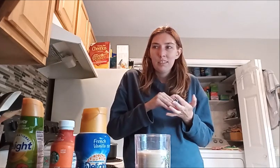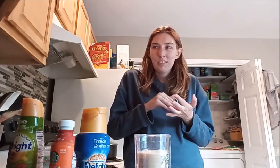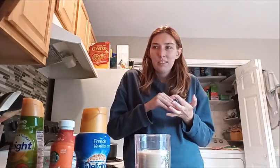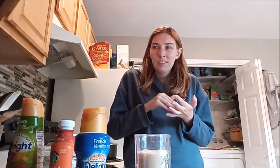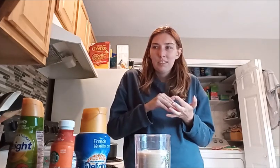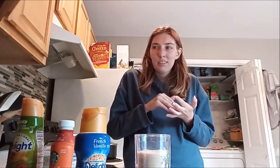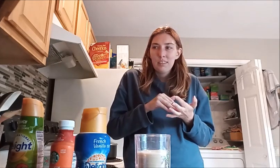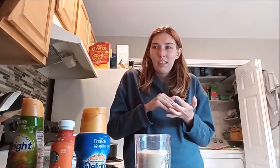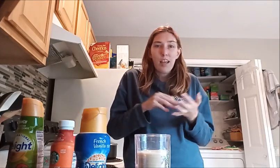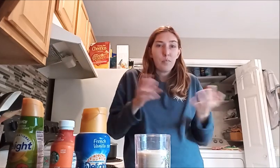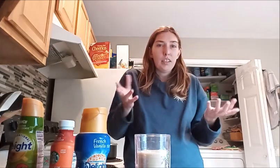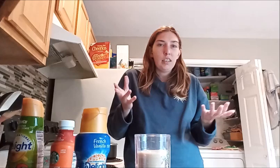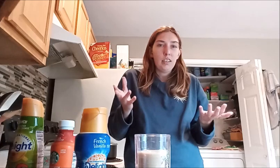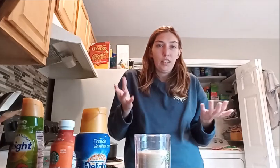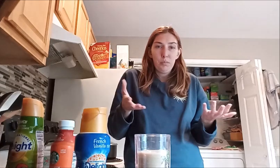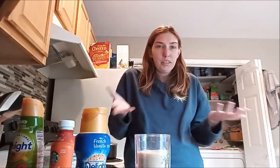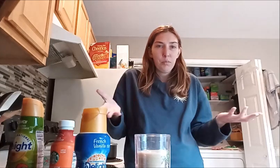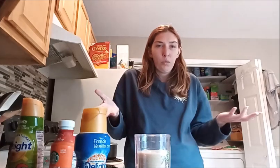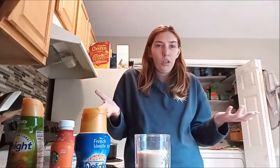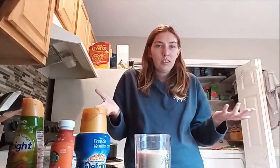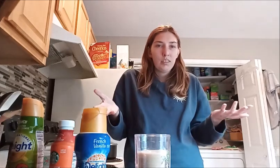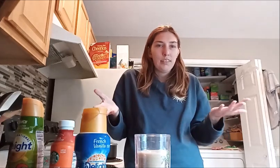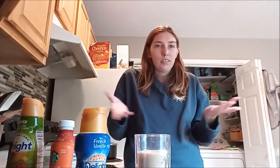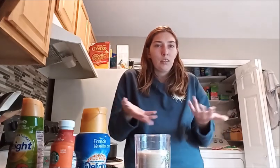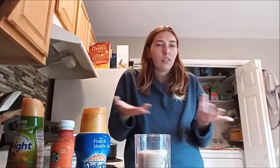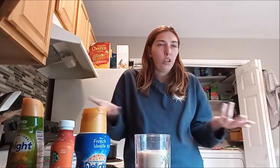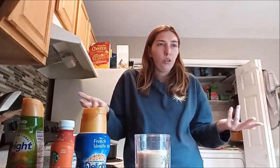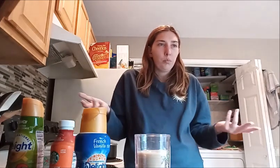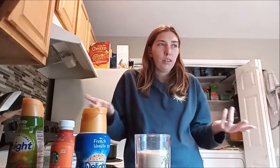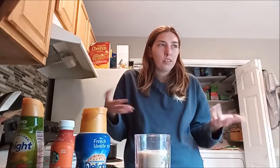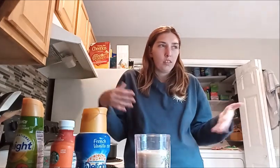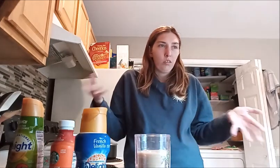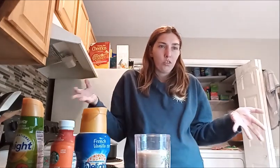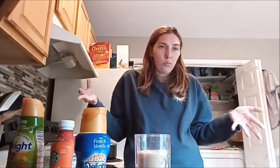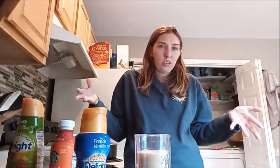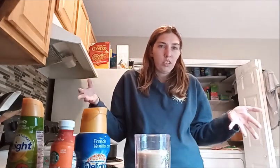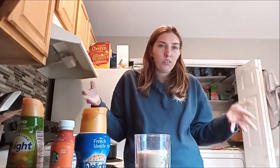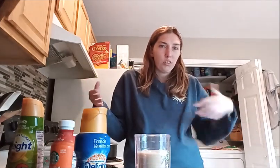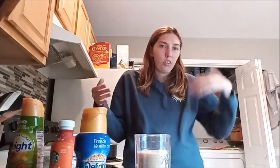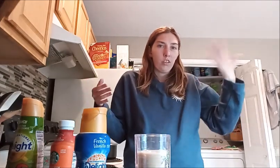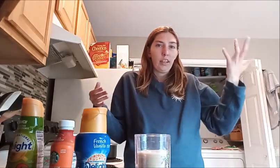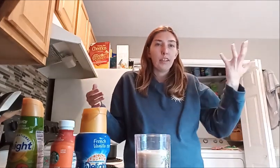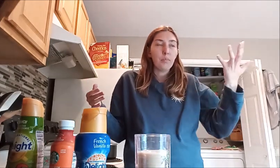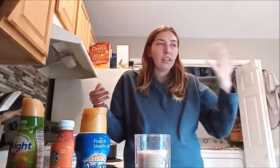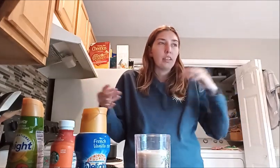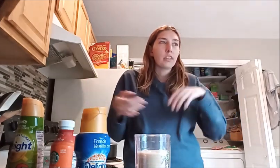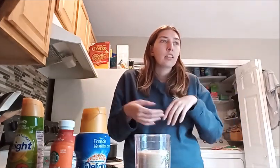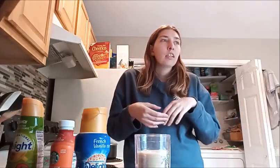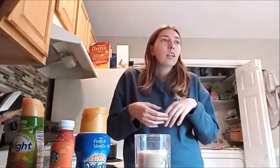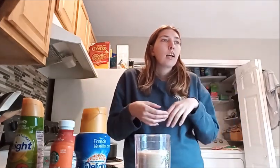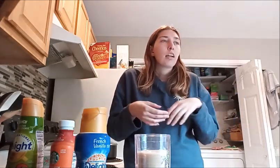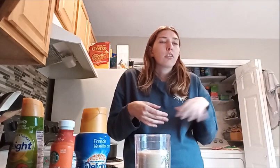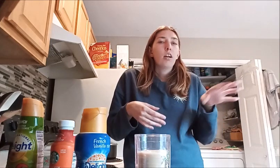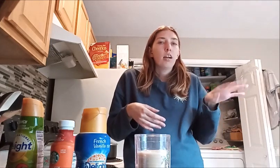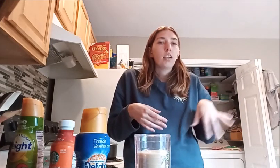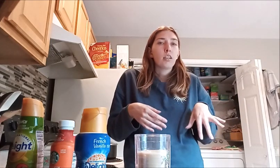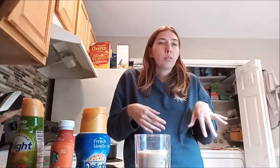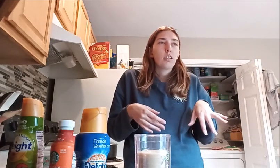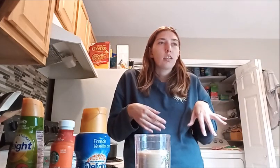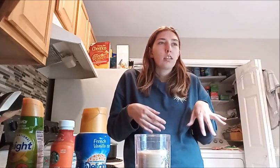I've been in airplanes before, and I'm gonna go in a plane to go on trips and stuff, so you're already high up in the air. I don't know how high other planes go for skydiving, but